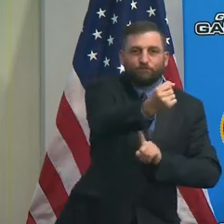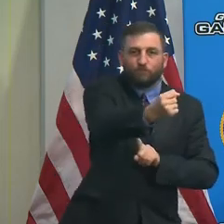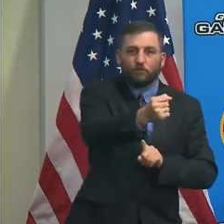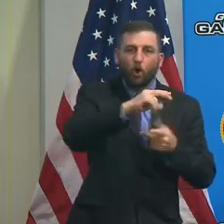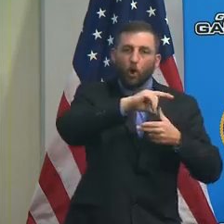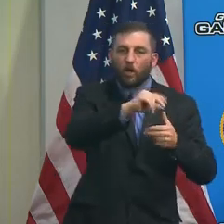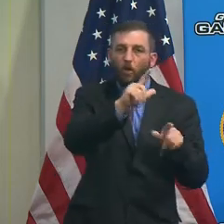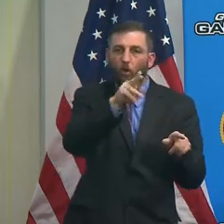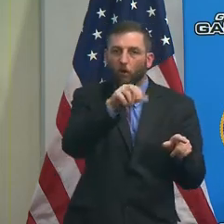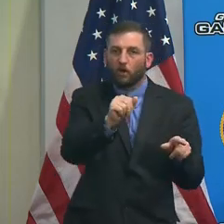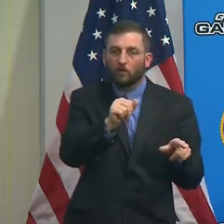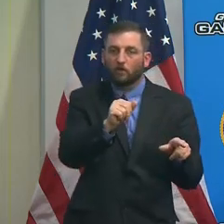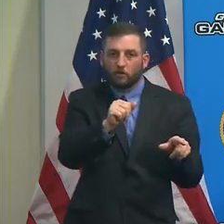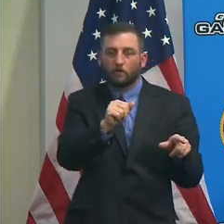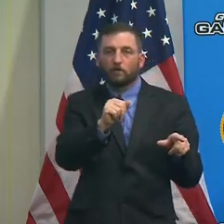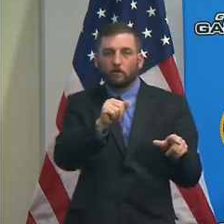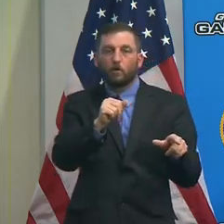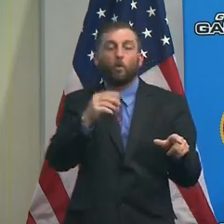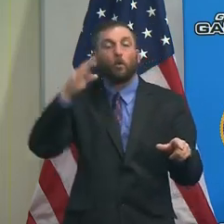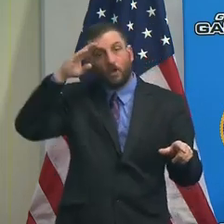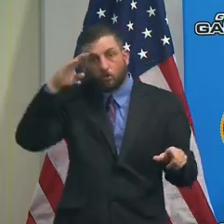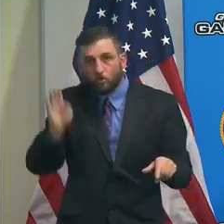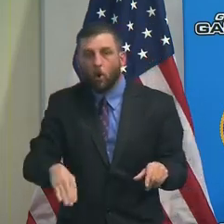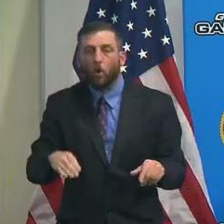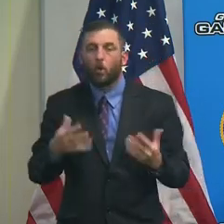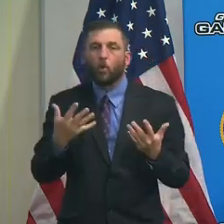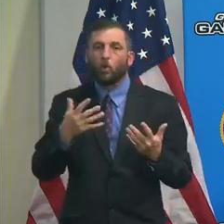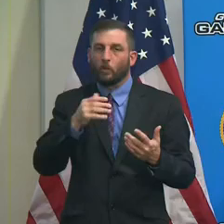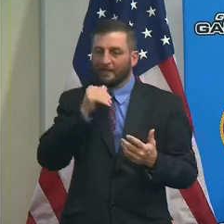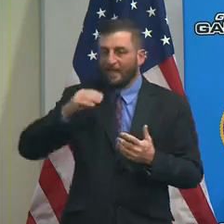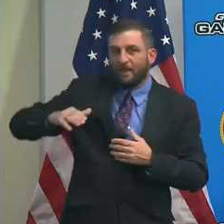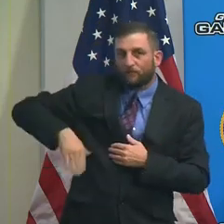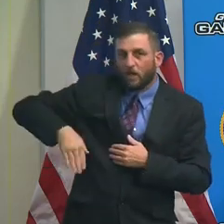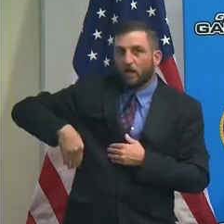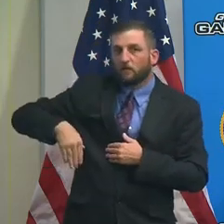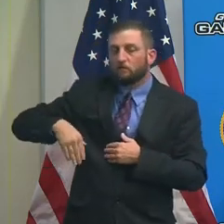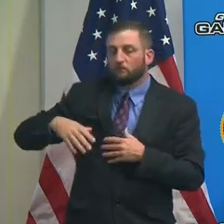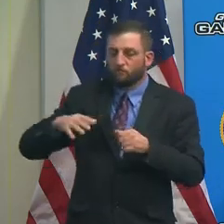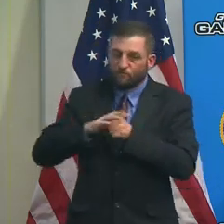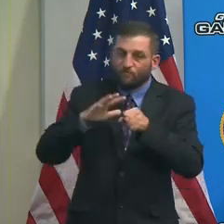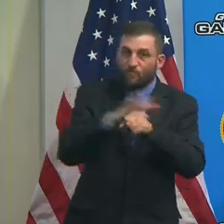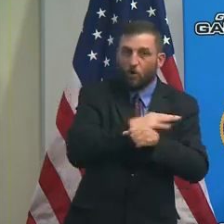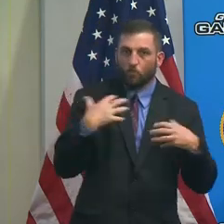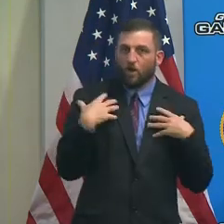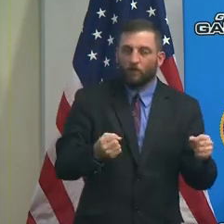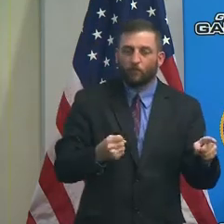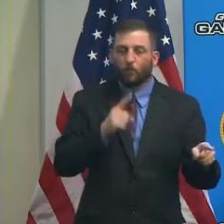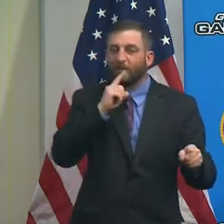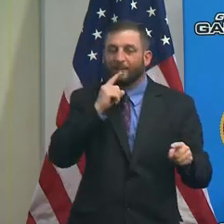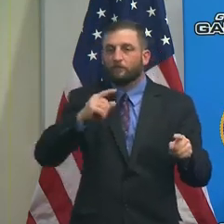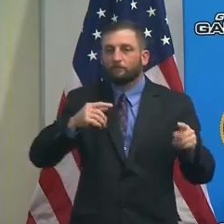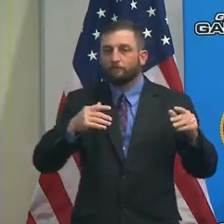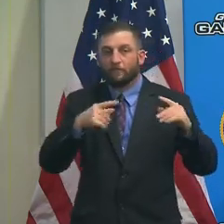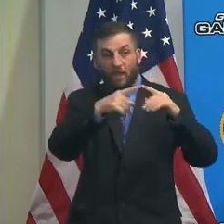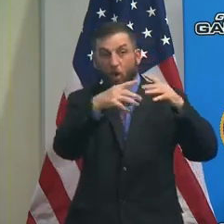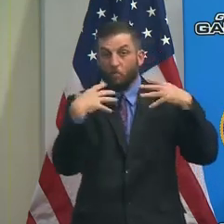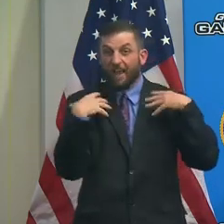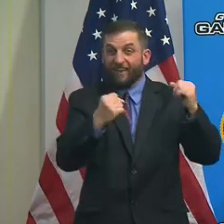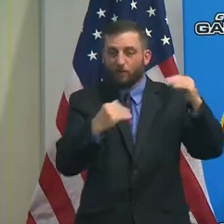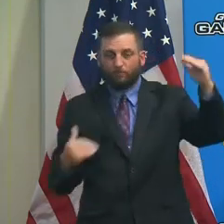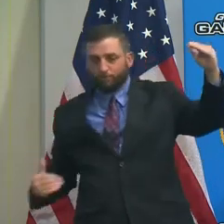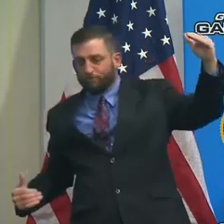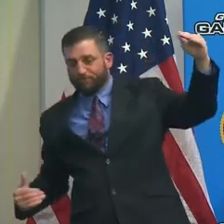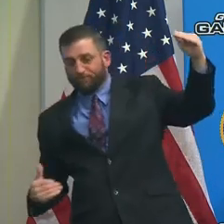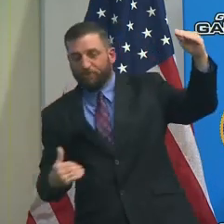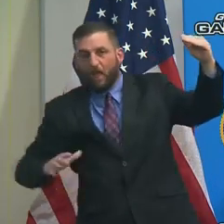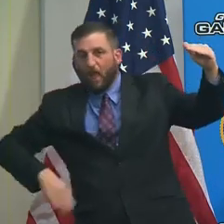Hurricane Laura. And we know that we haven't fully recovered. In fact, we're nowhere close to being fully recovered. And so